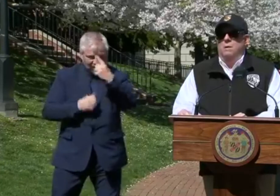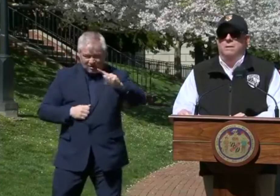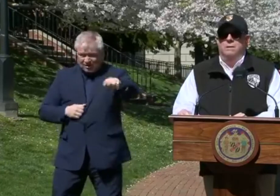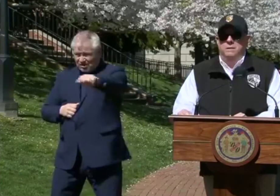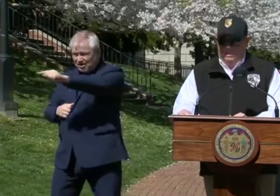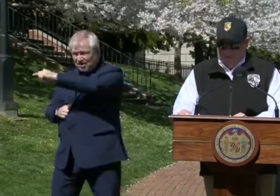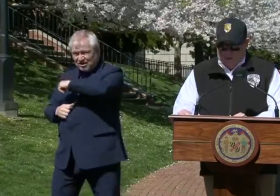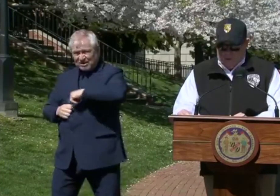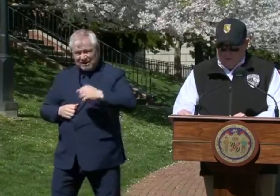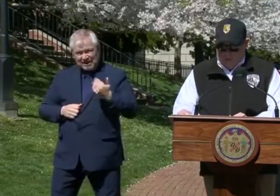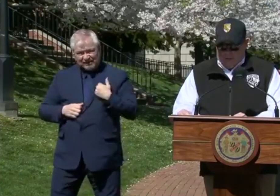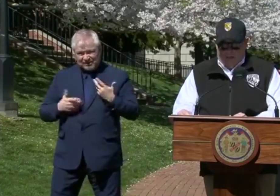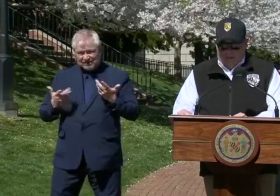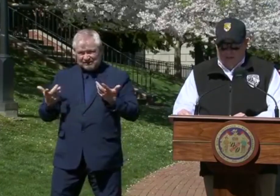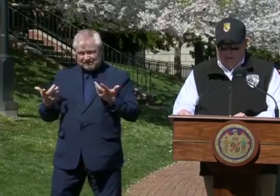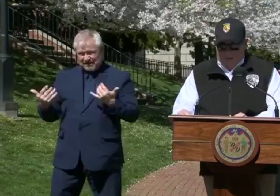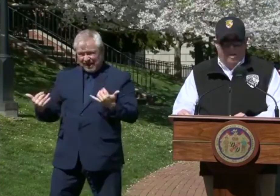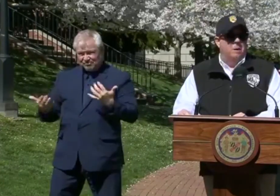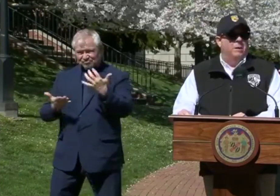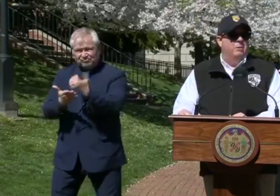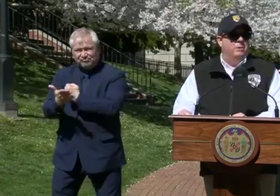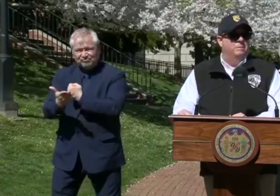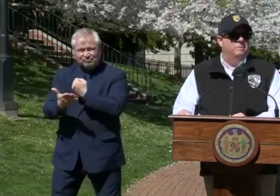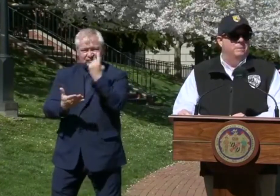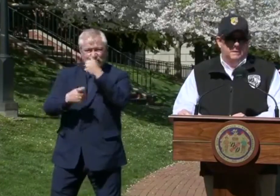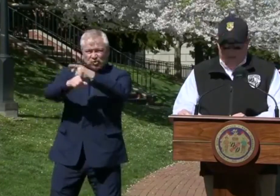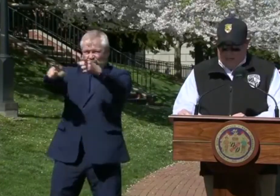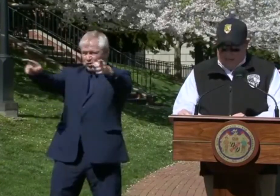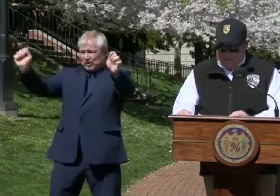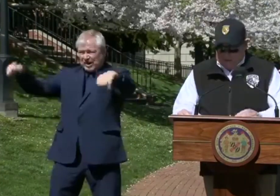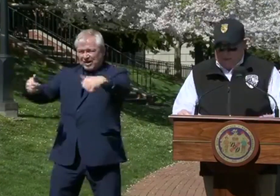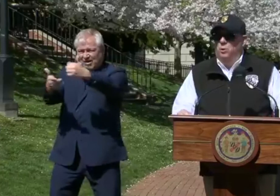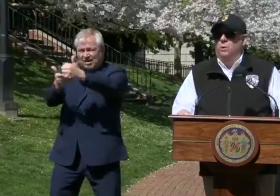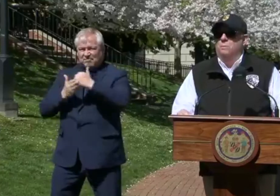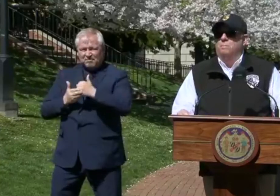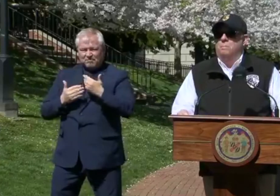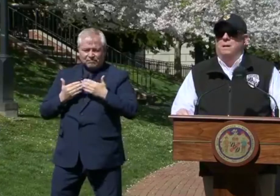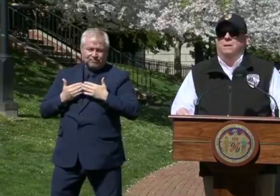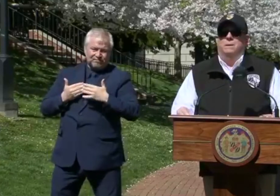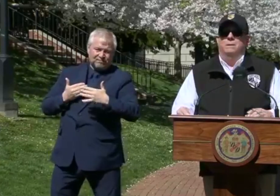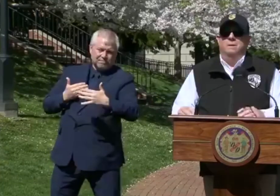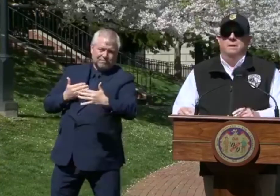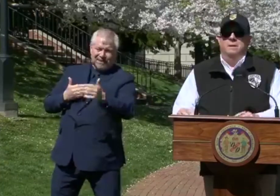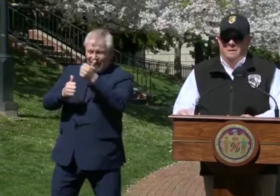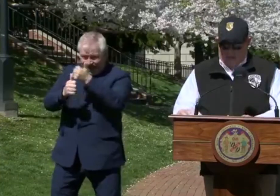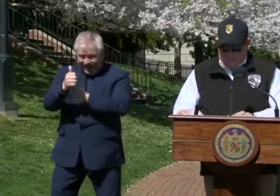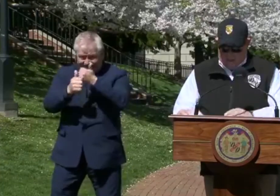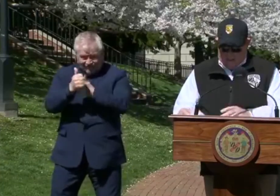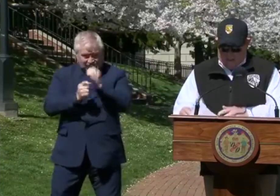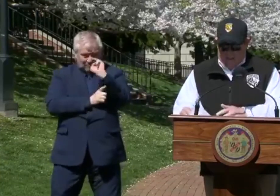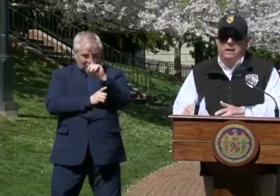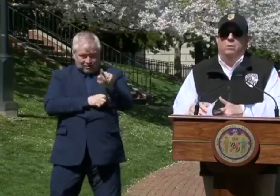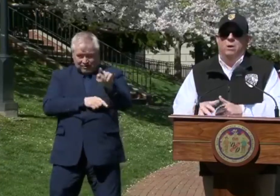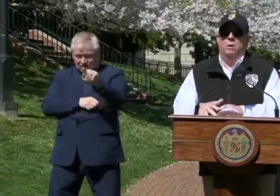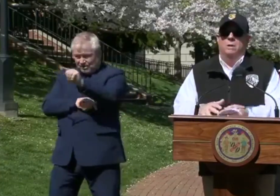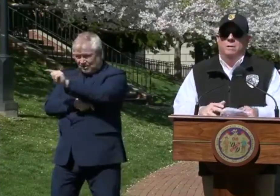now to do something to help our neighbors. Every single Marylander can be